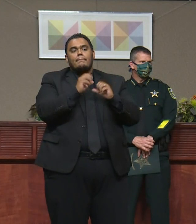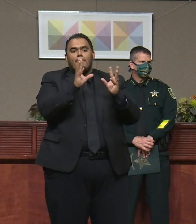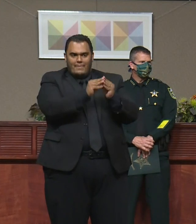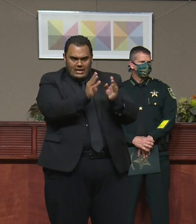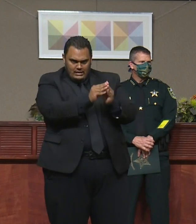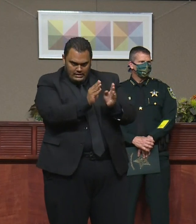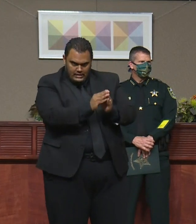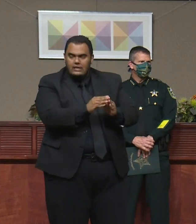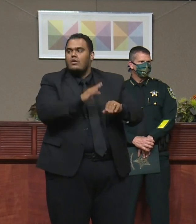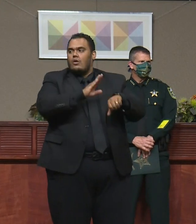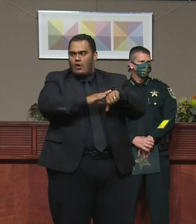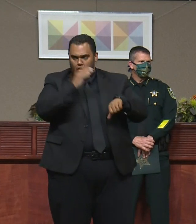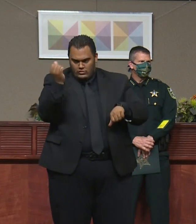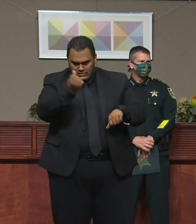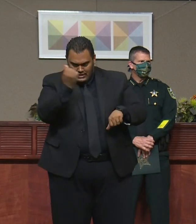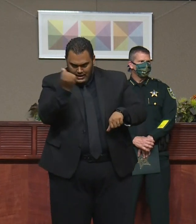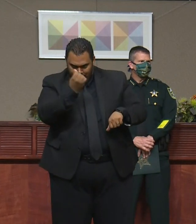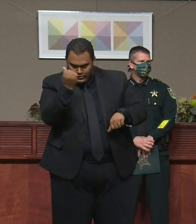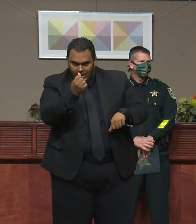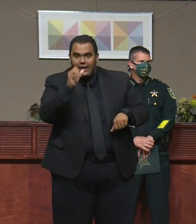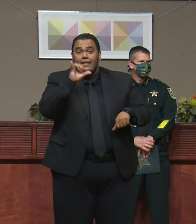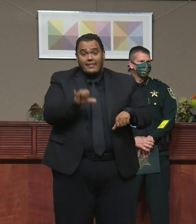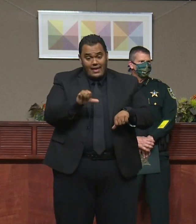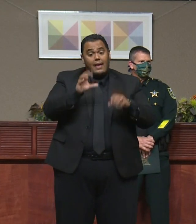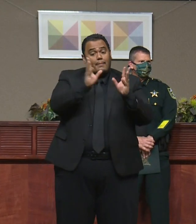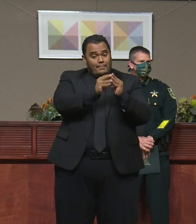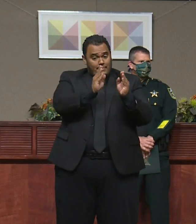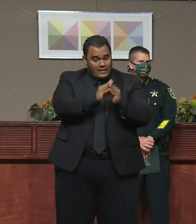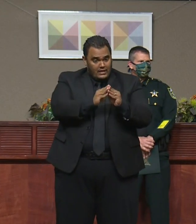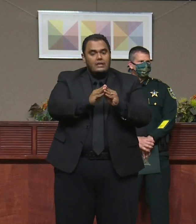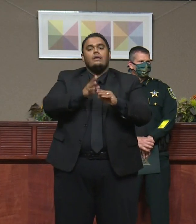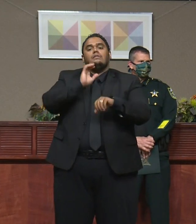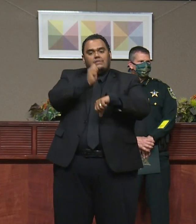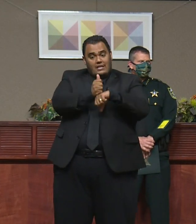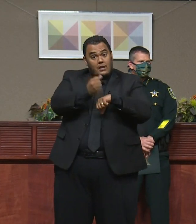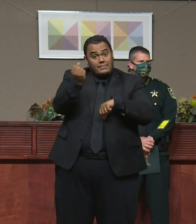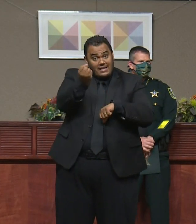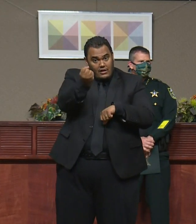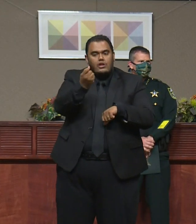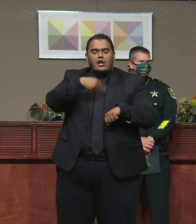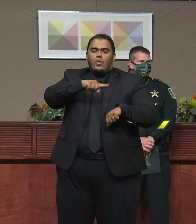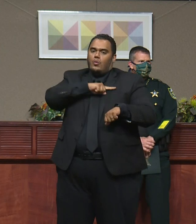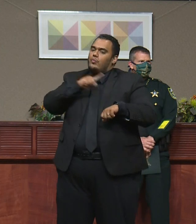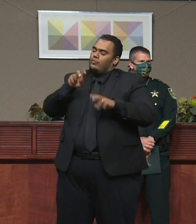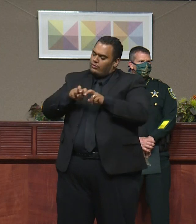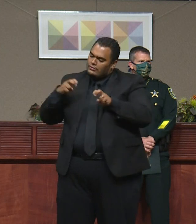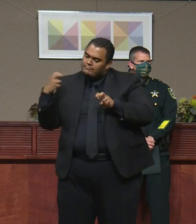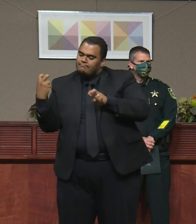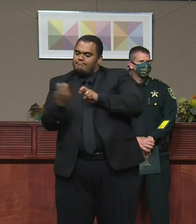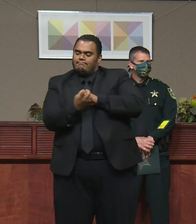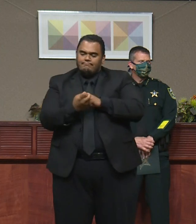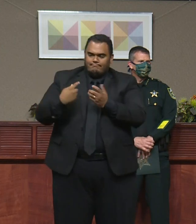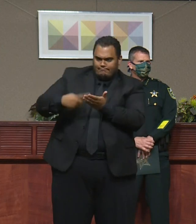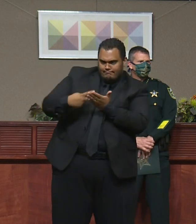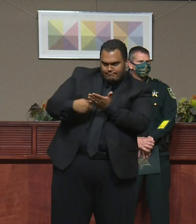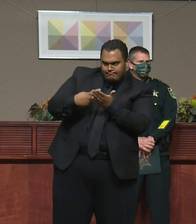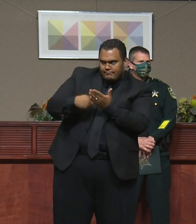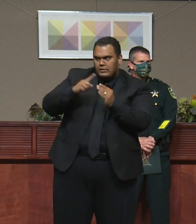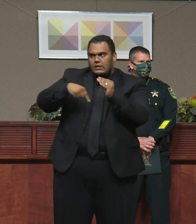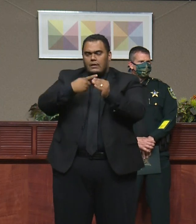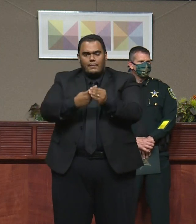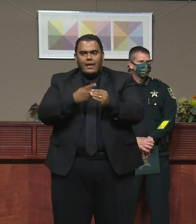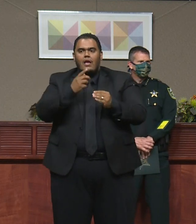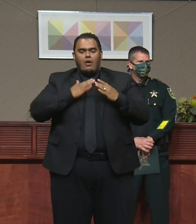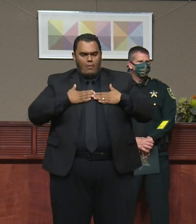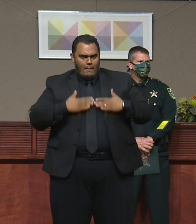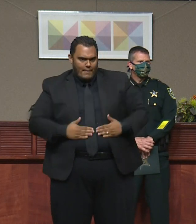meeting on Saturday in which we met and had a roundtable discussion with personal service or personal care business